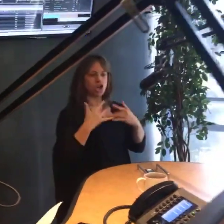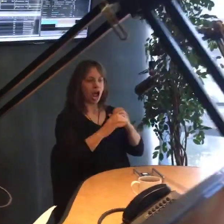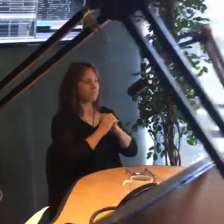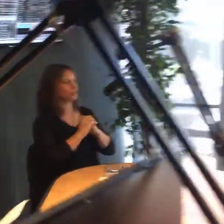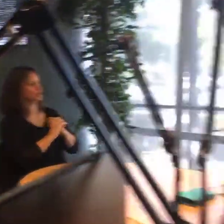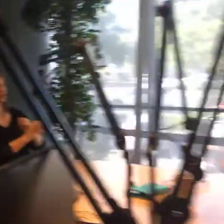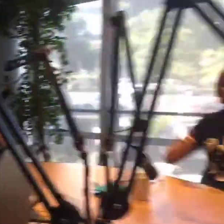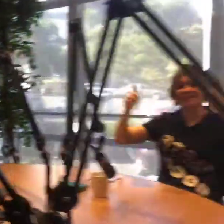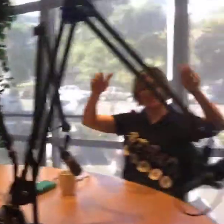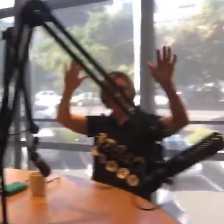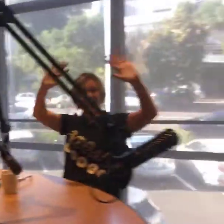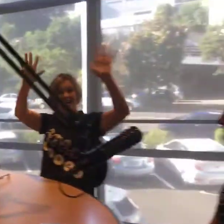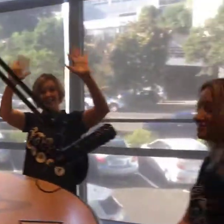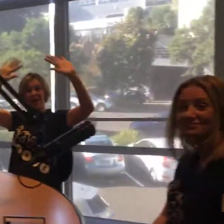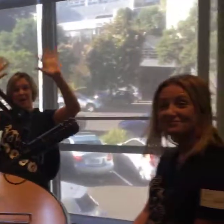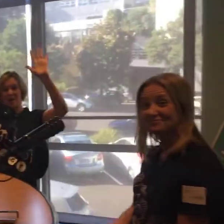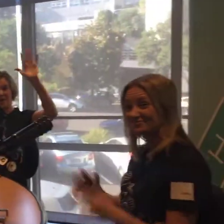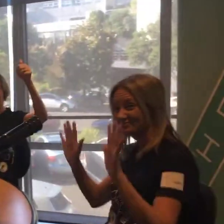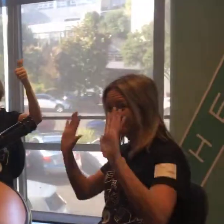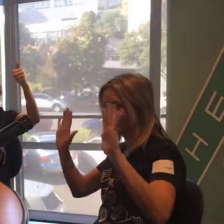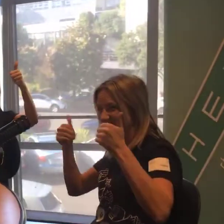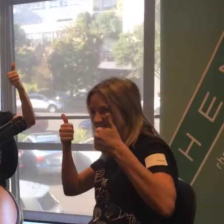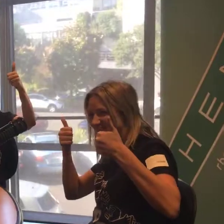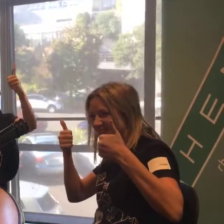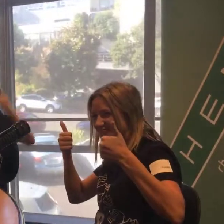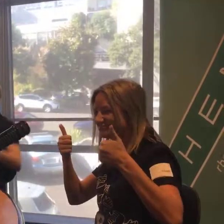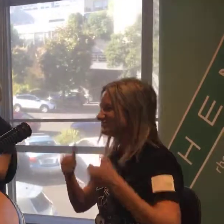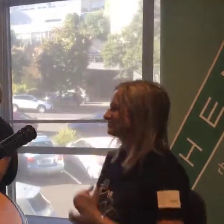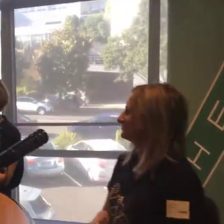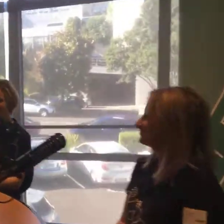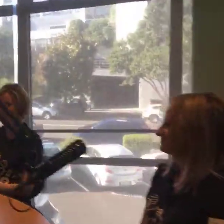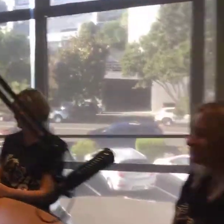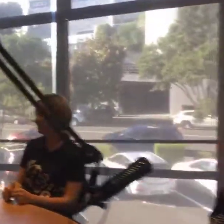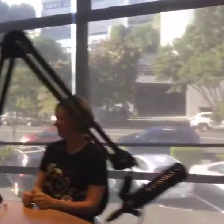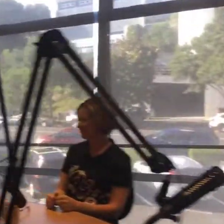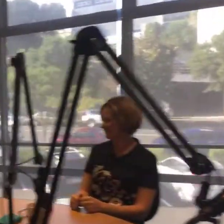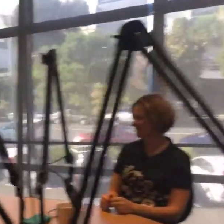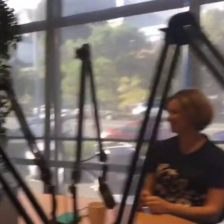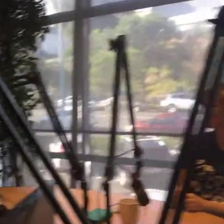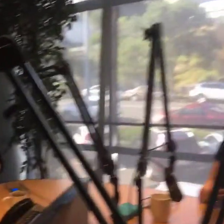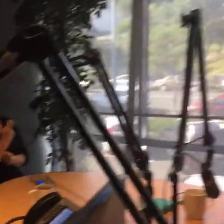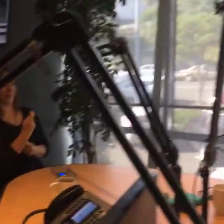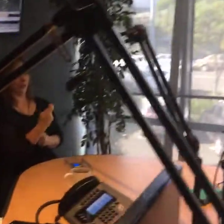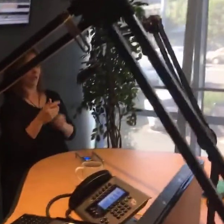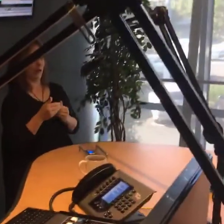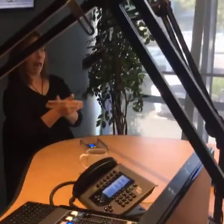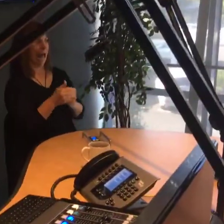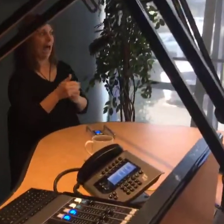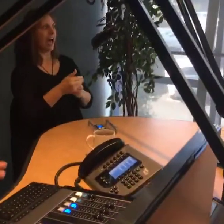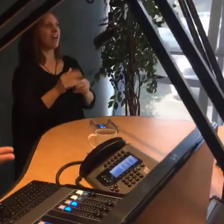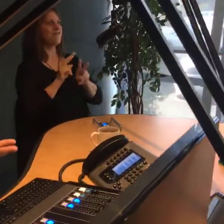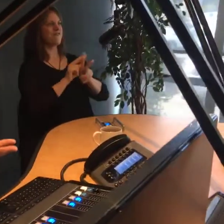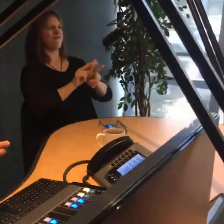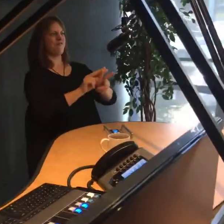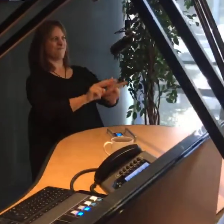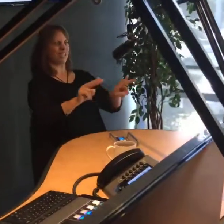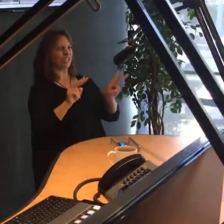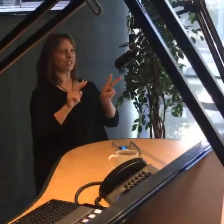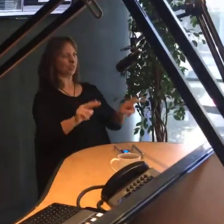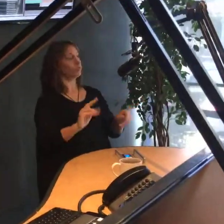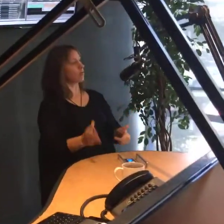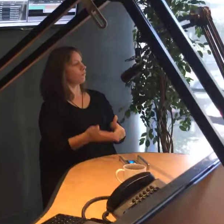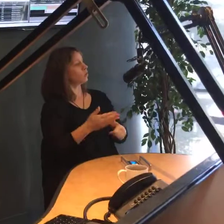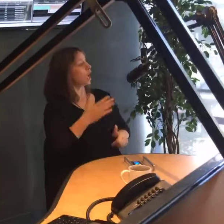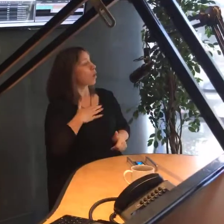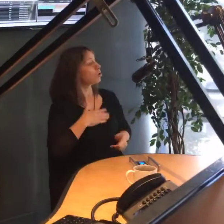then I do recommend it, because some of what is about to happen in the Rema studio is very visual. But firstly, I'd like